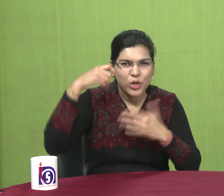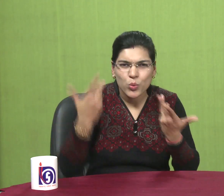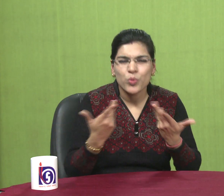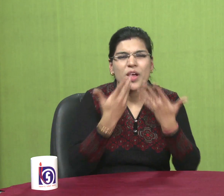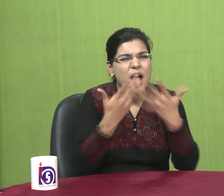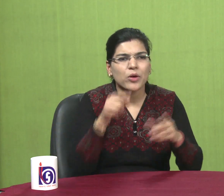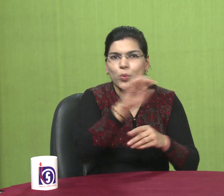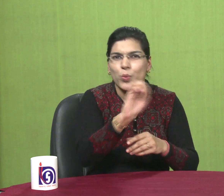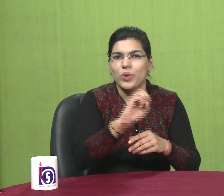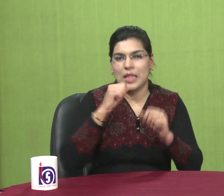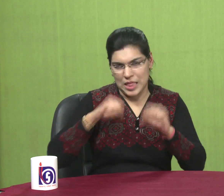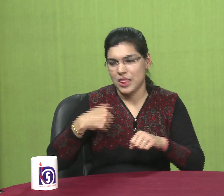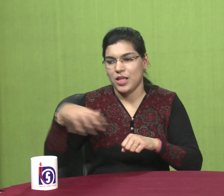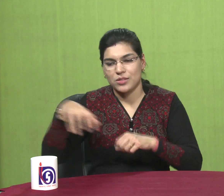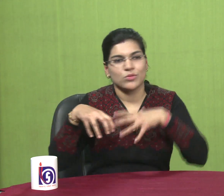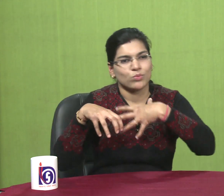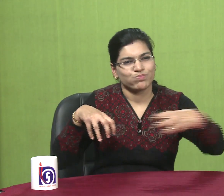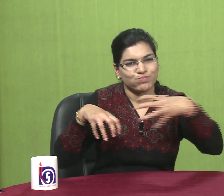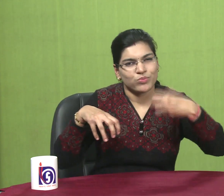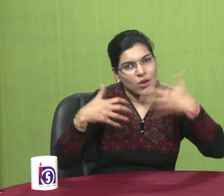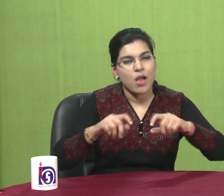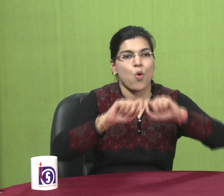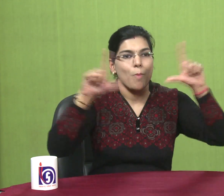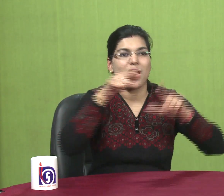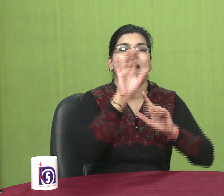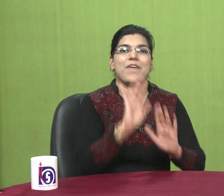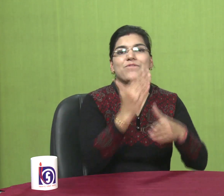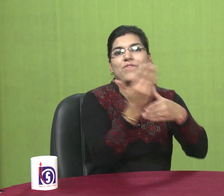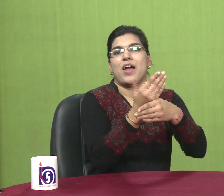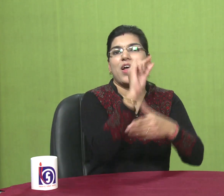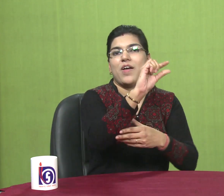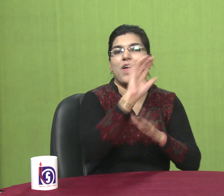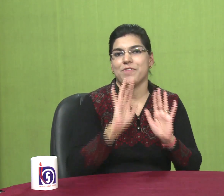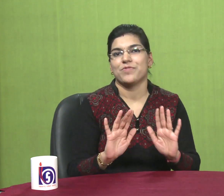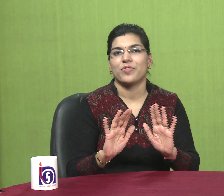You can install anything you want for your PC.